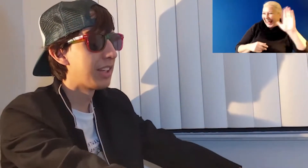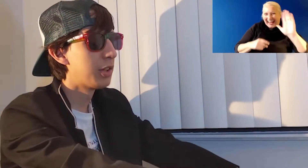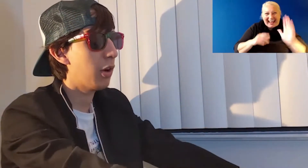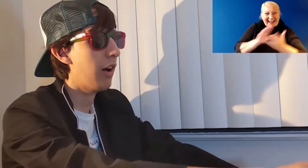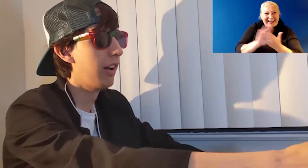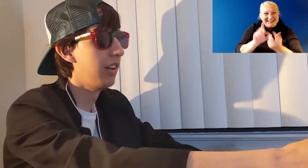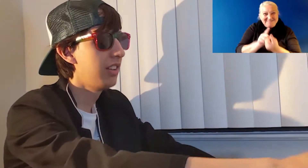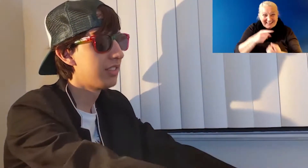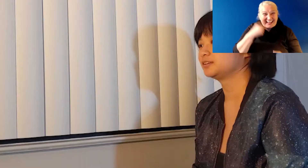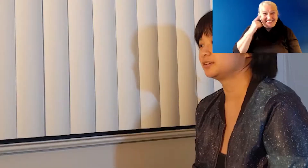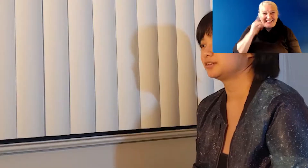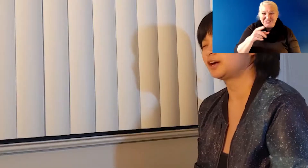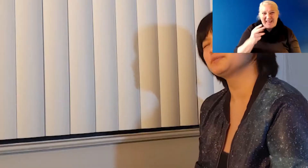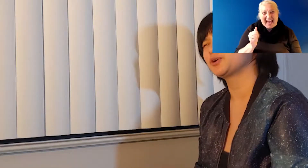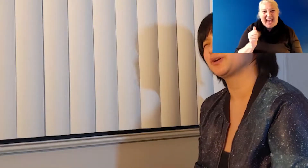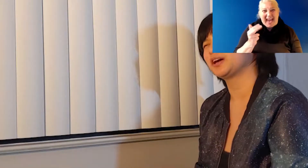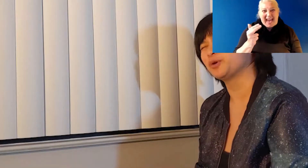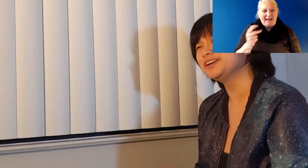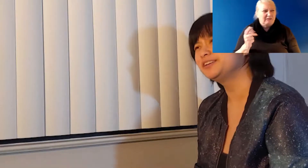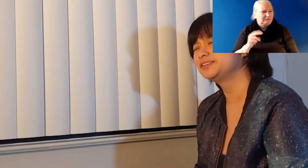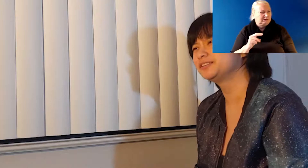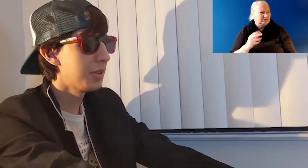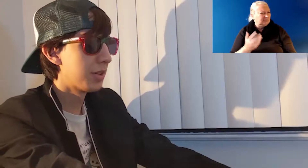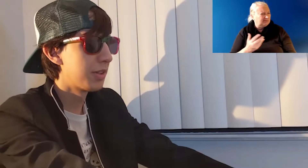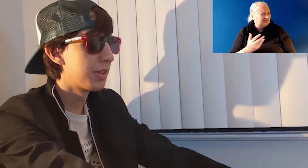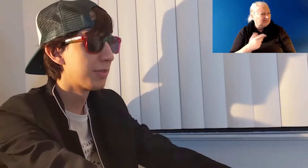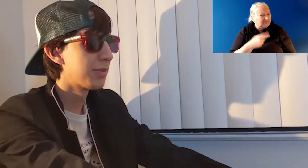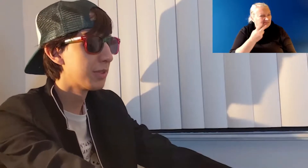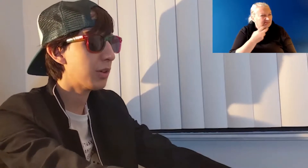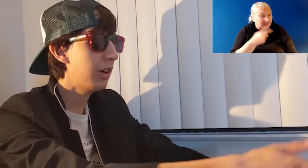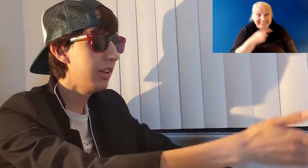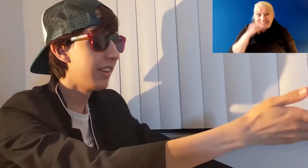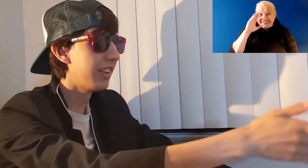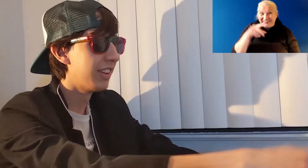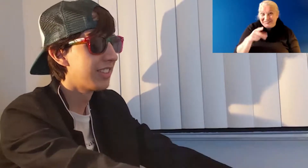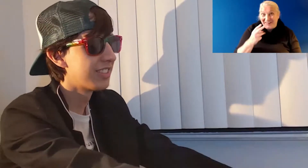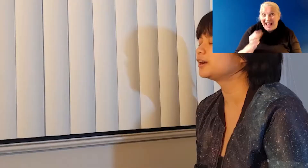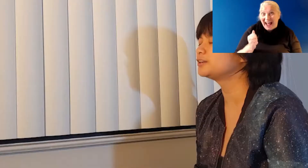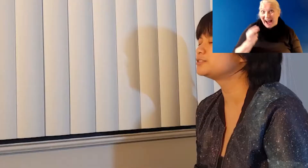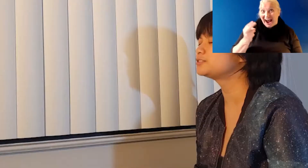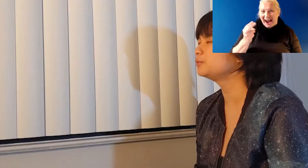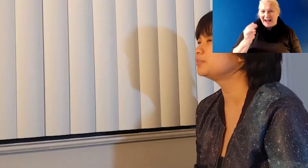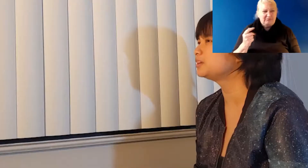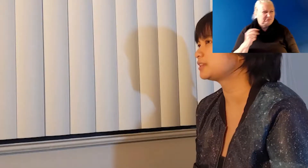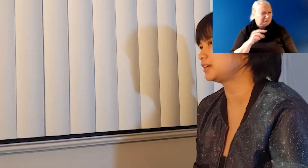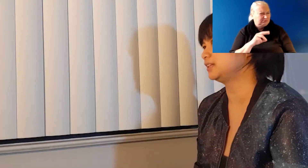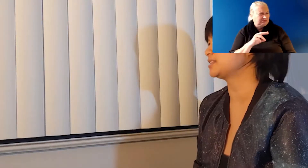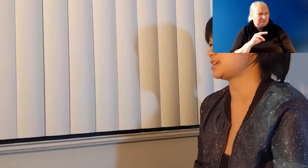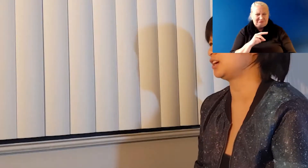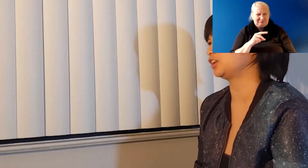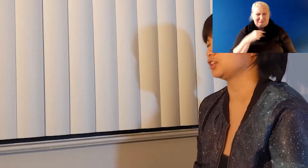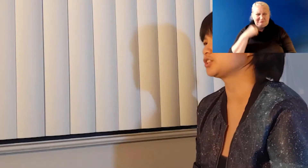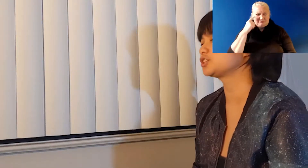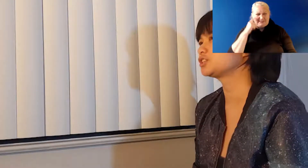you I'm sorry, a what? You know, you're I don't even think that's English.